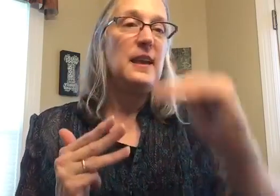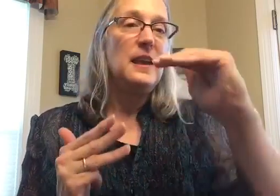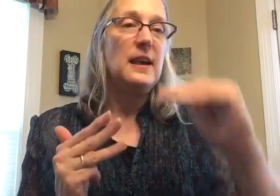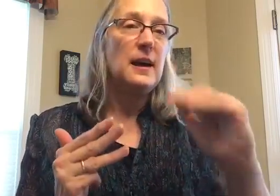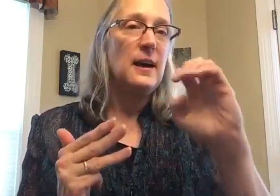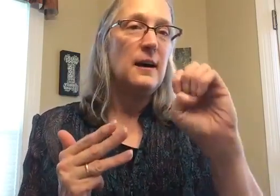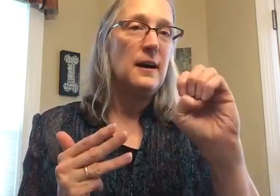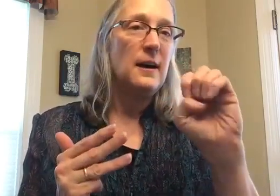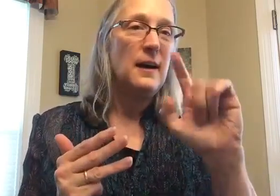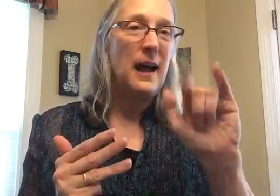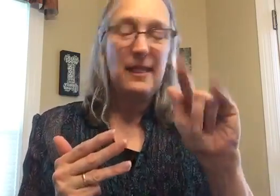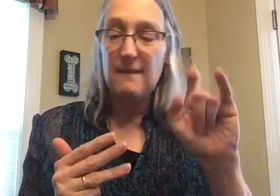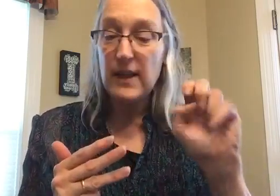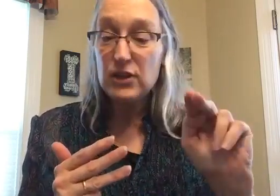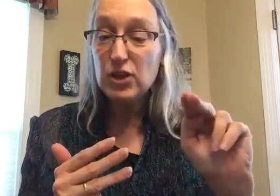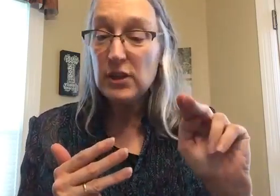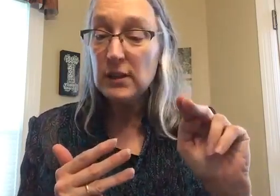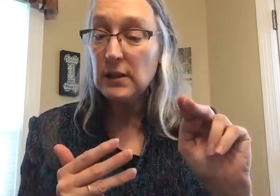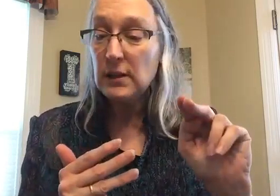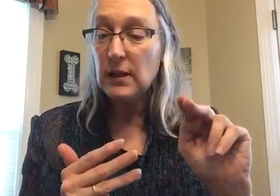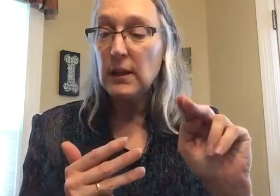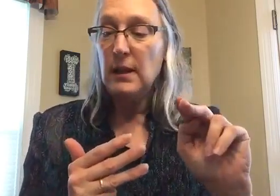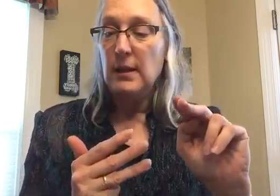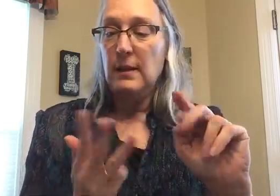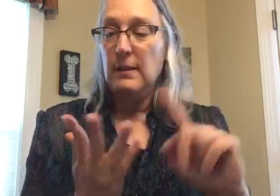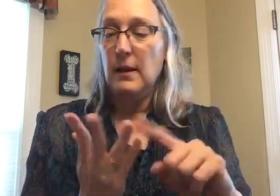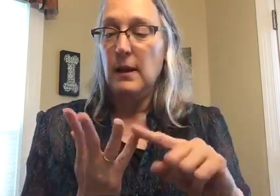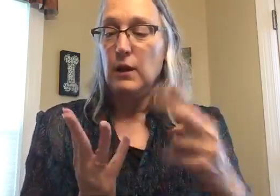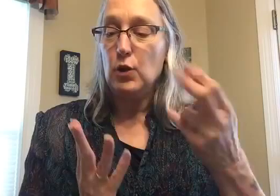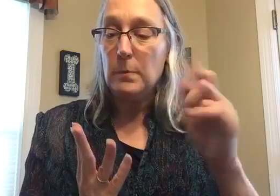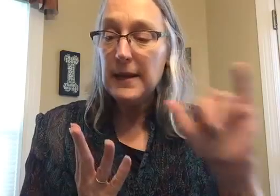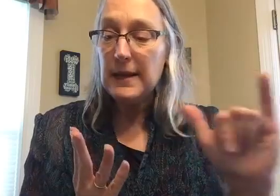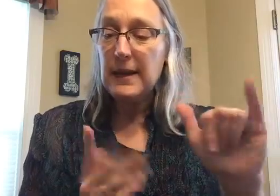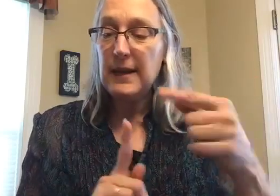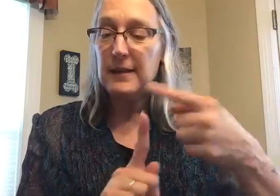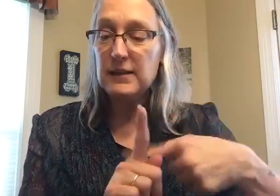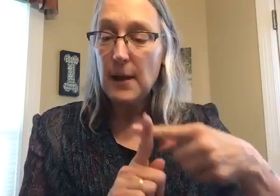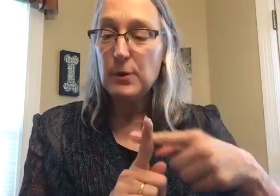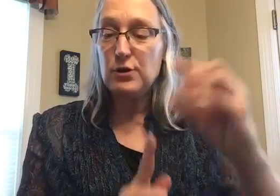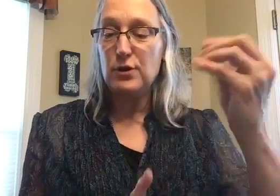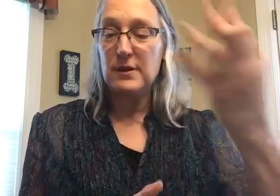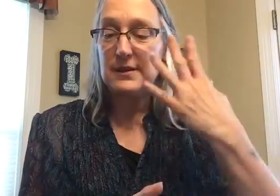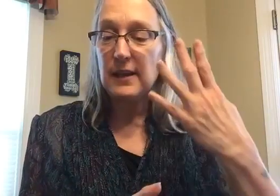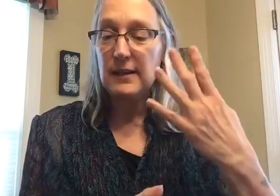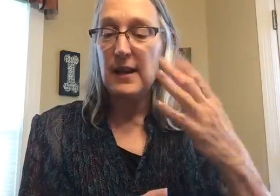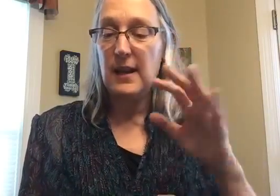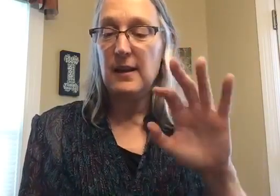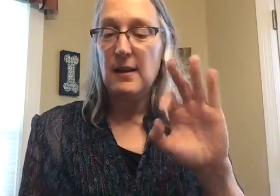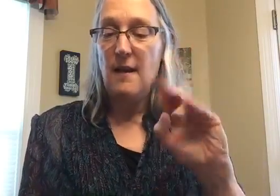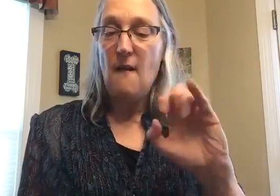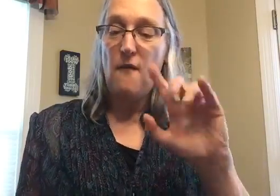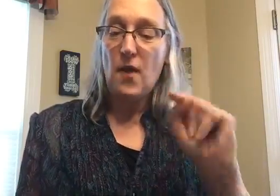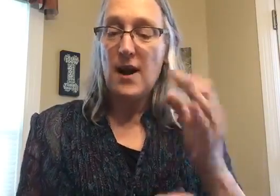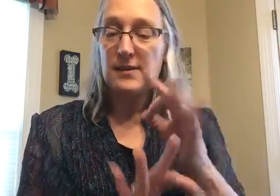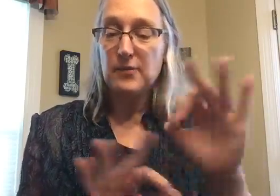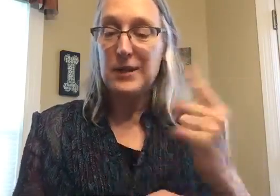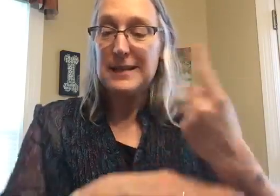the elevation, the humidity, the temperature, the sunlight, frost-free